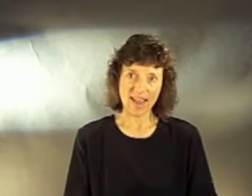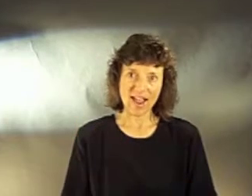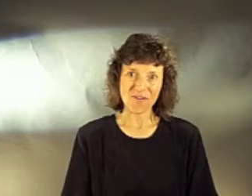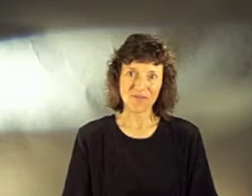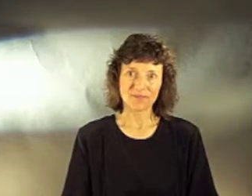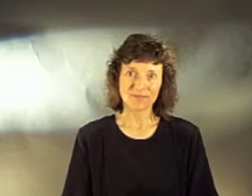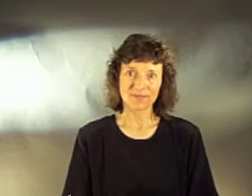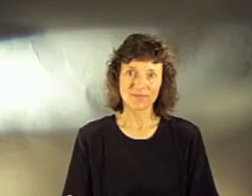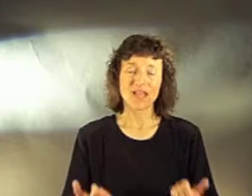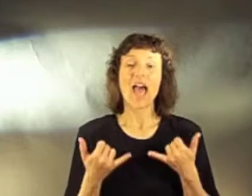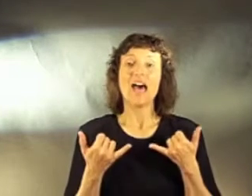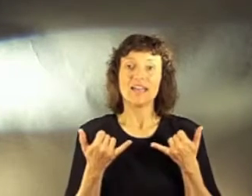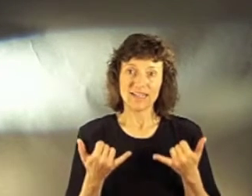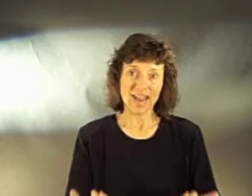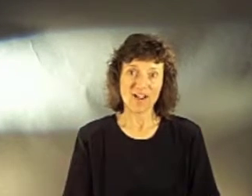Now. Now.